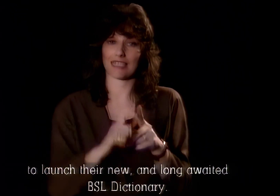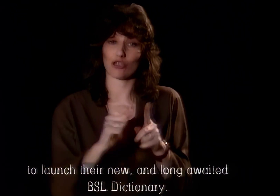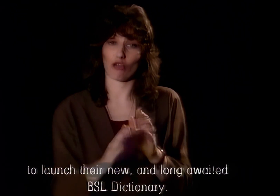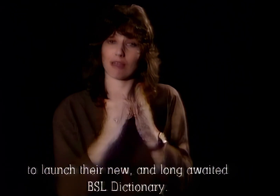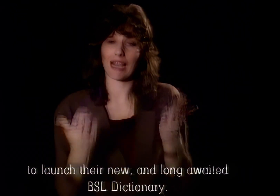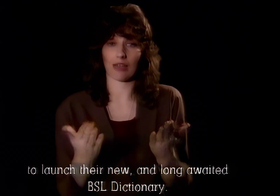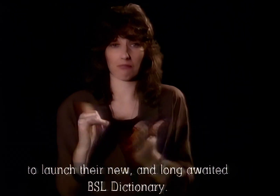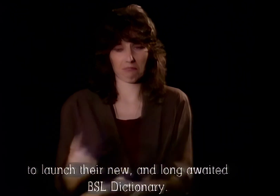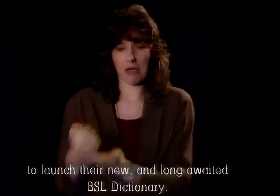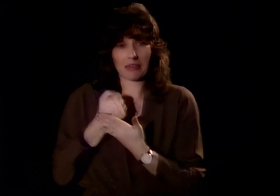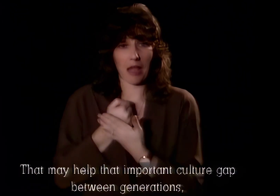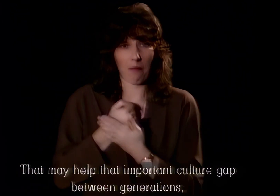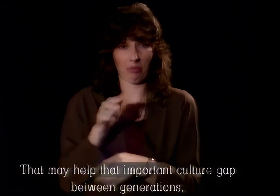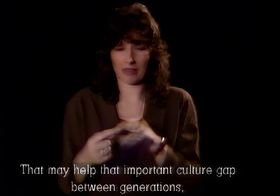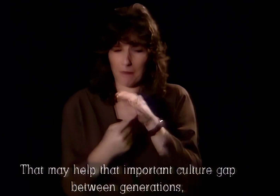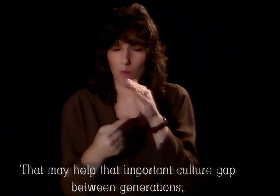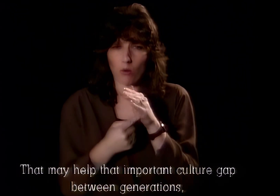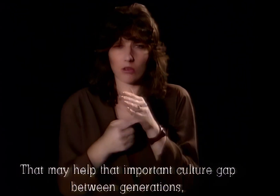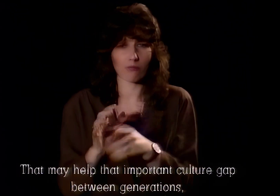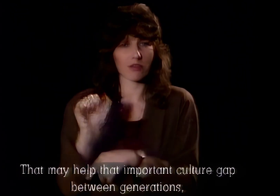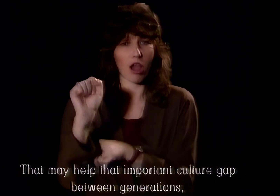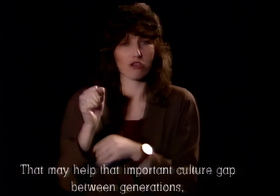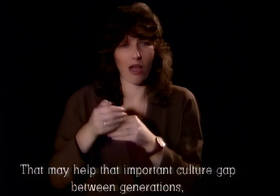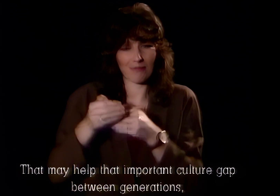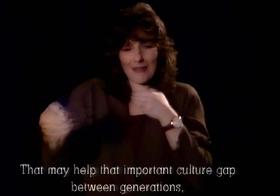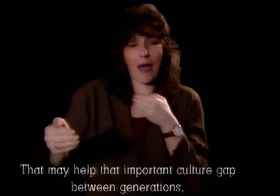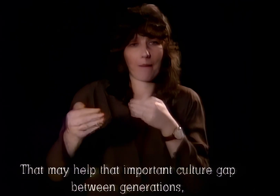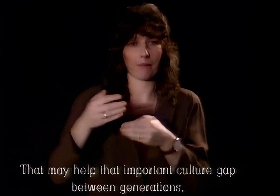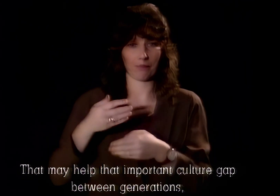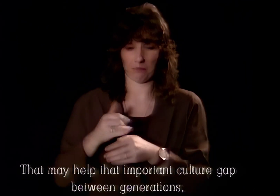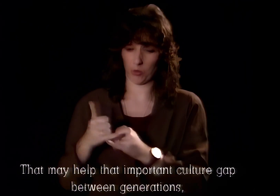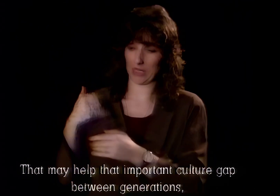That may help that important culture gap between generations,